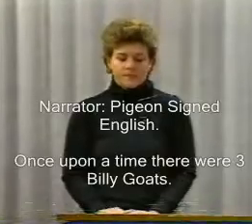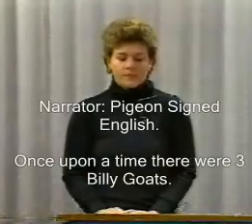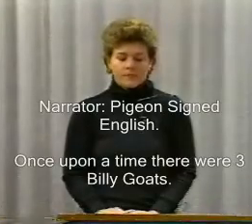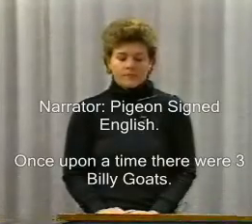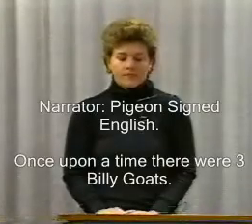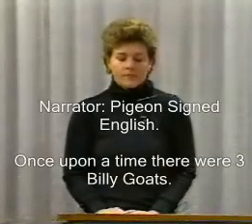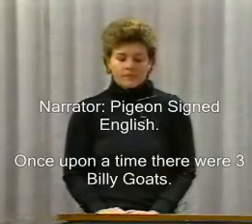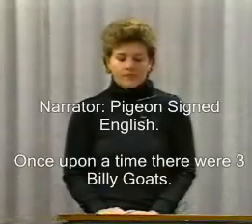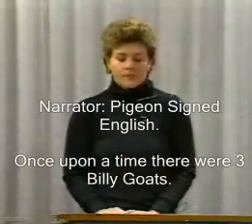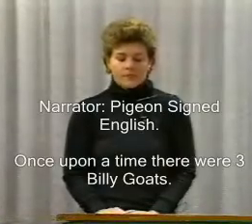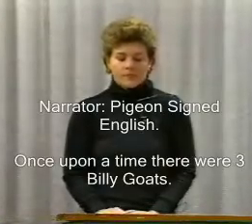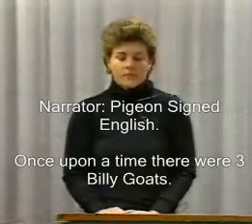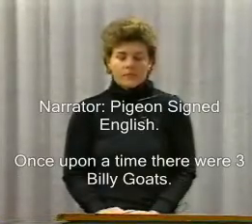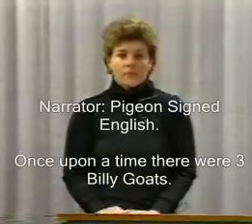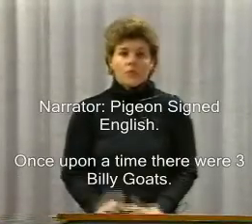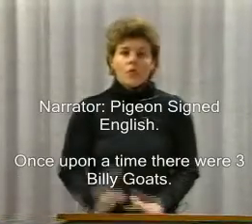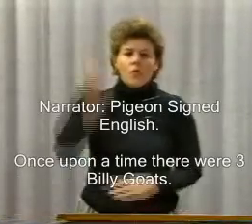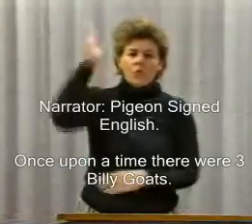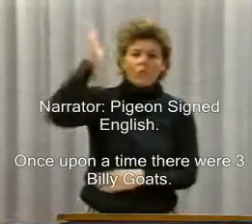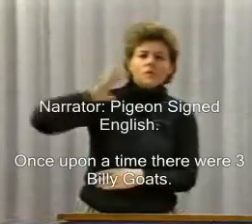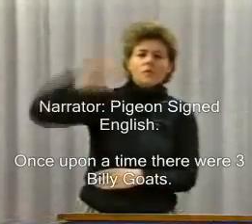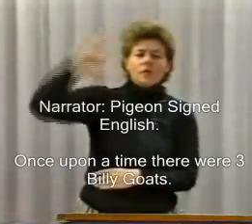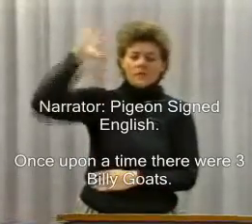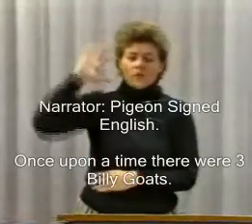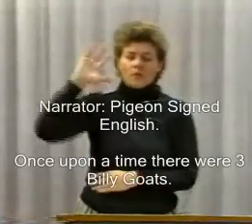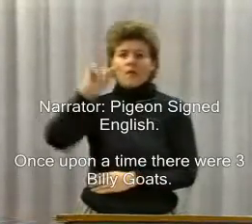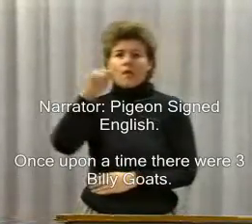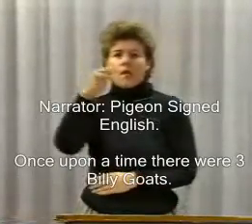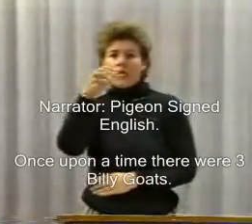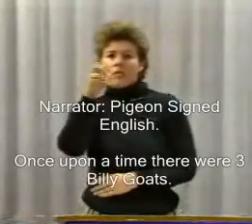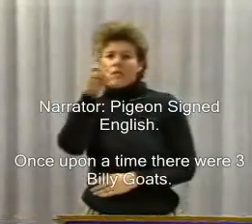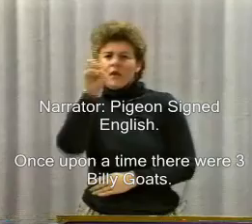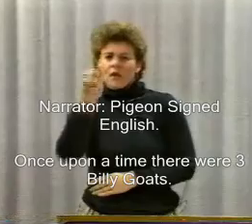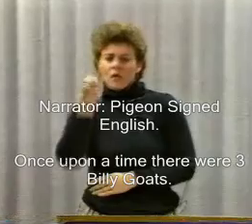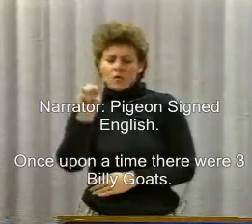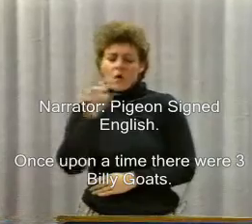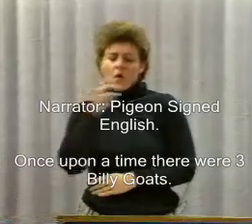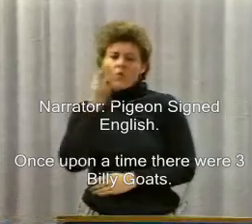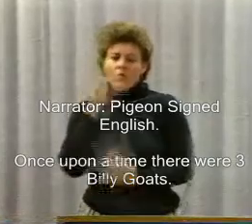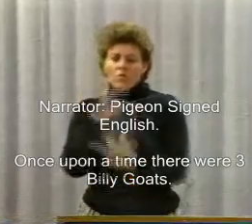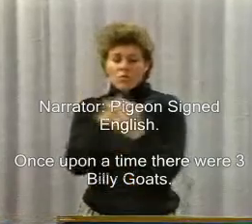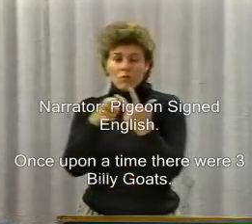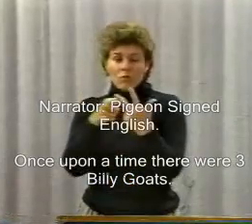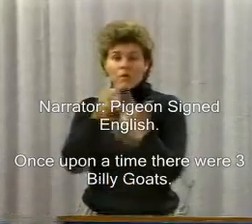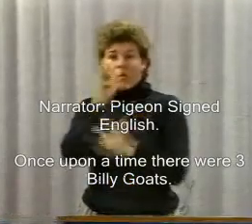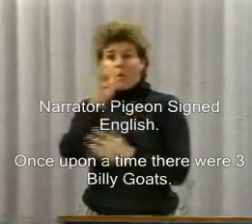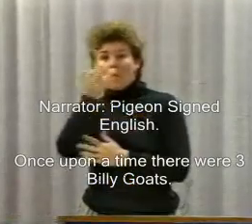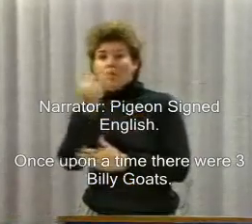Pidgin Signed English. Once upon a time, there were 3 billy goats.